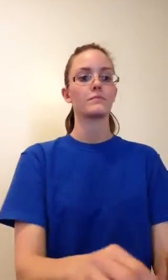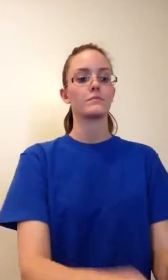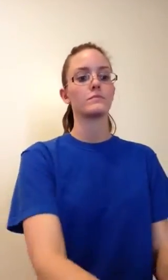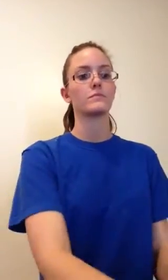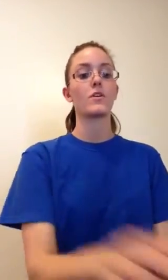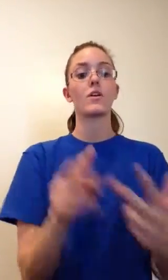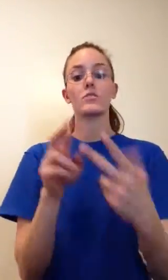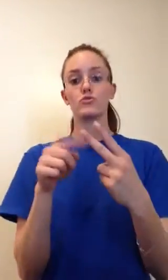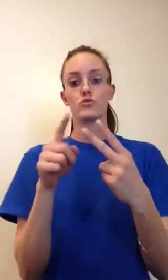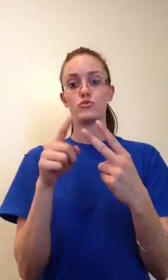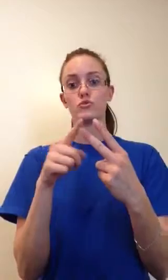But